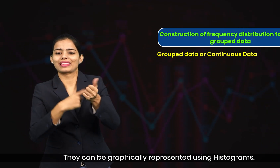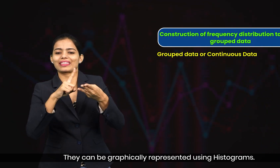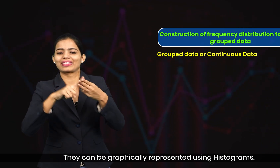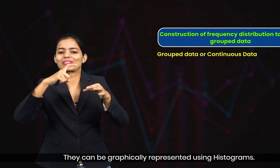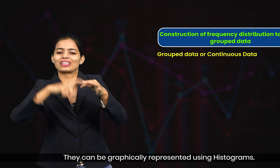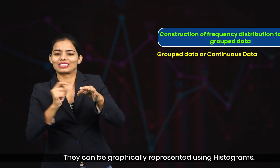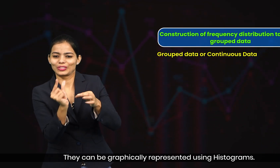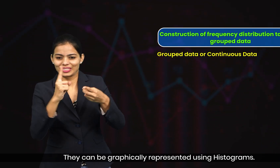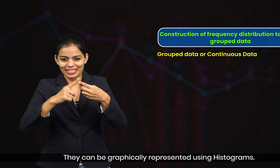histograms.